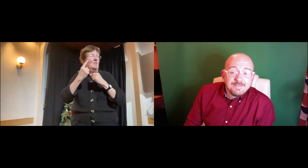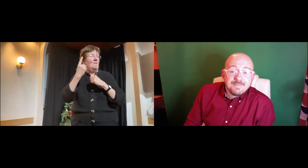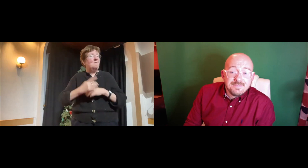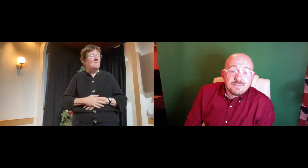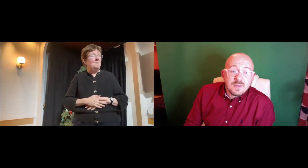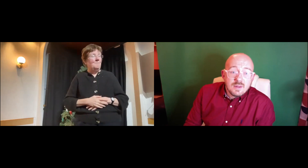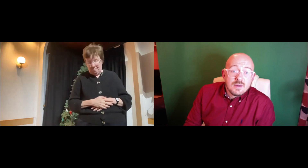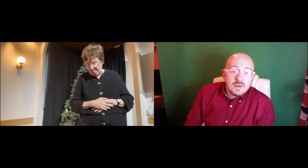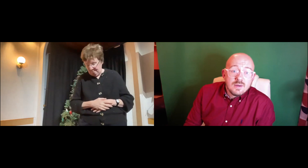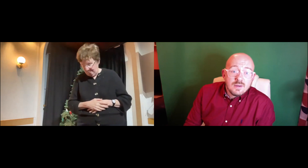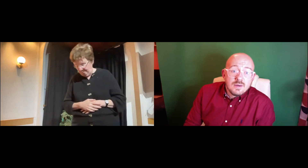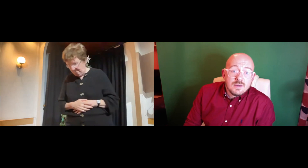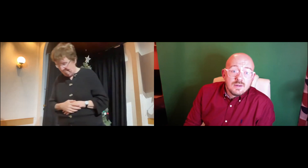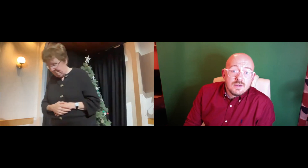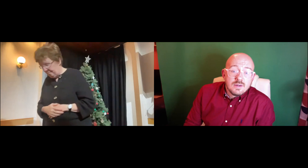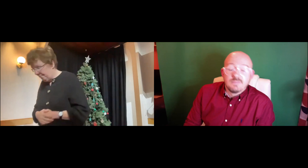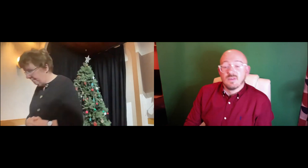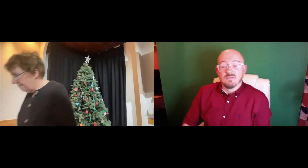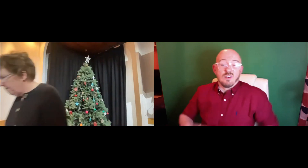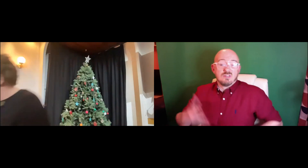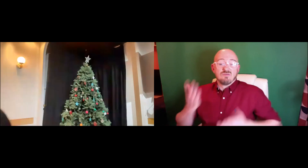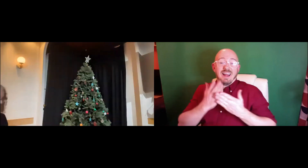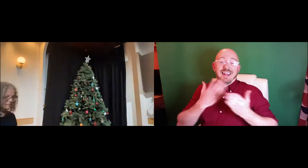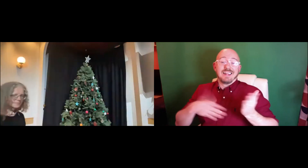resource, but it's better than nothing. It's been created by a teacher themselves.